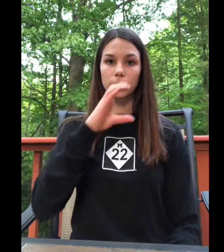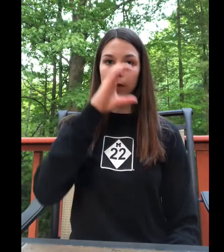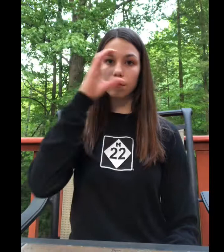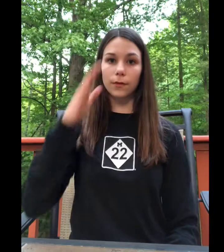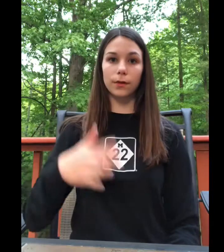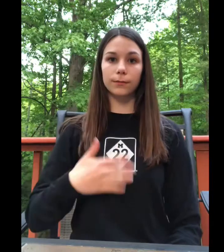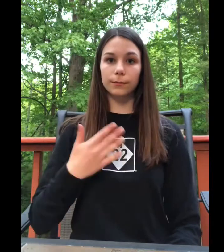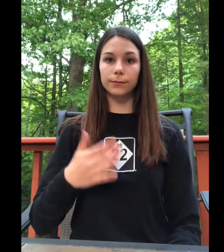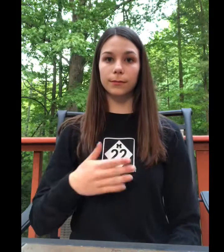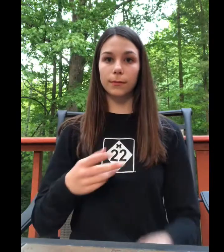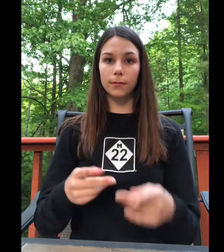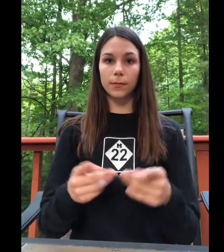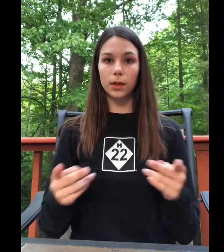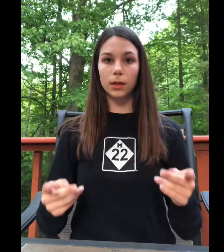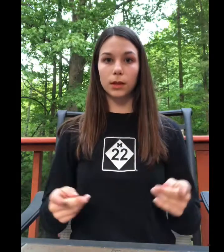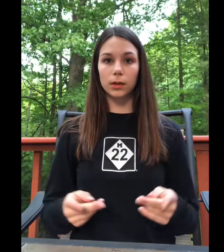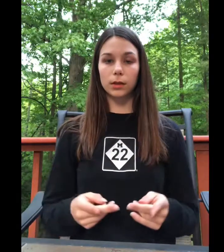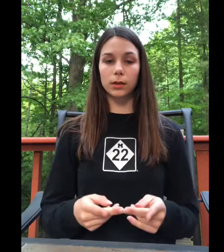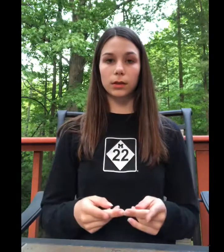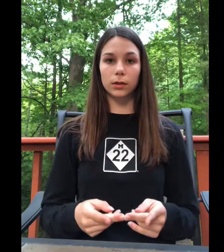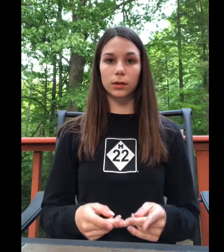time, looking for a better place.